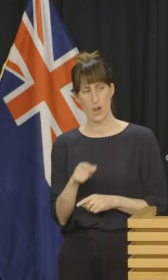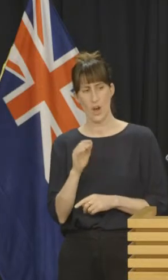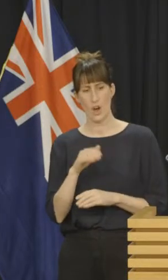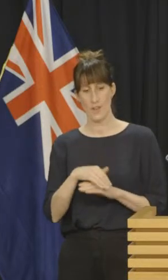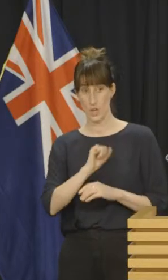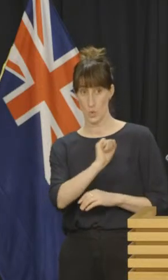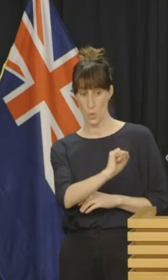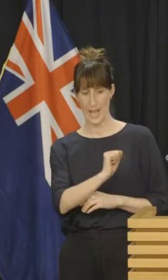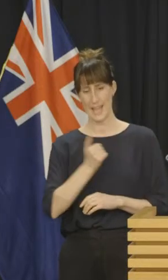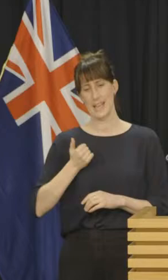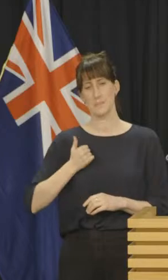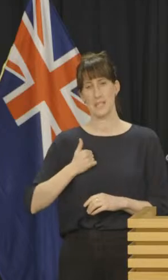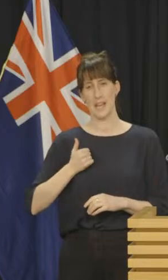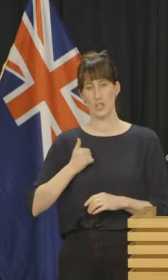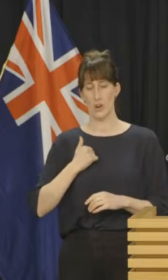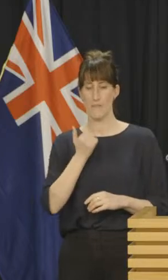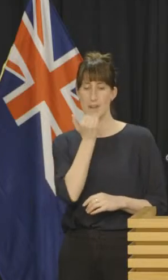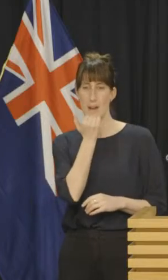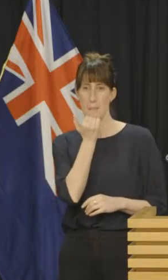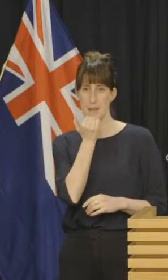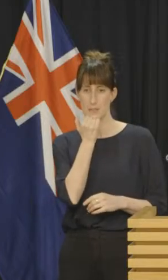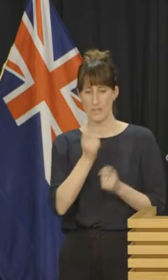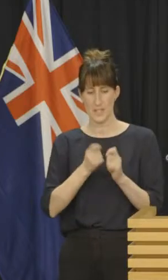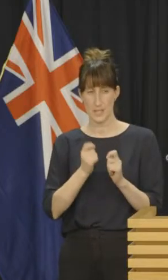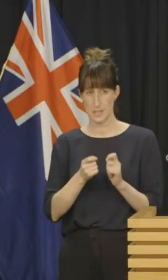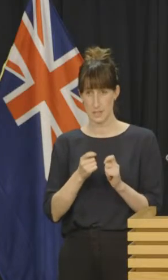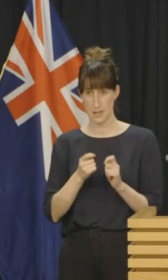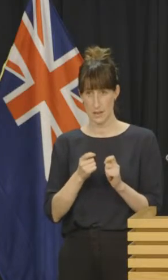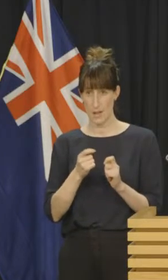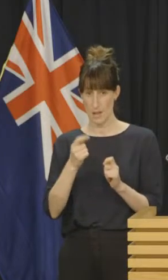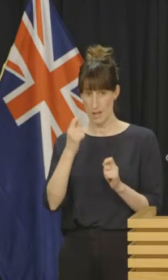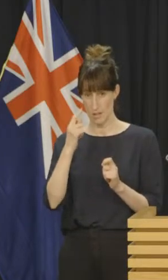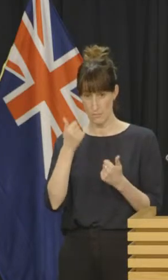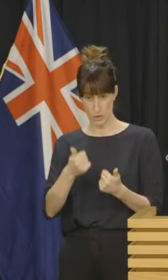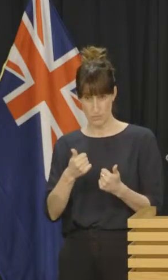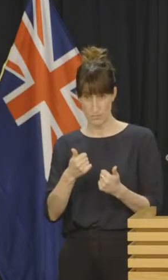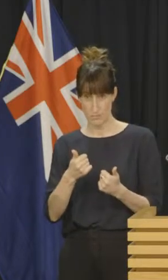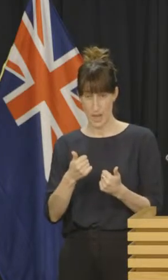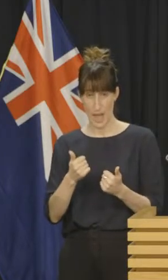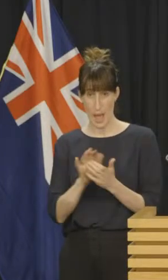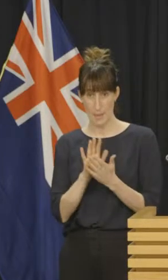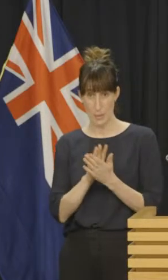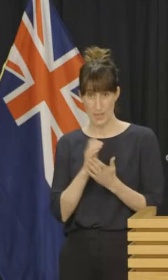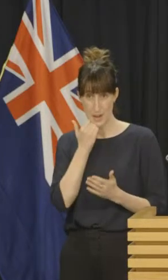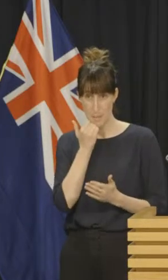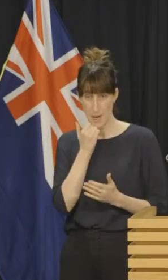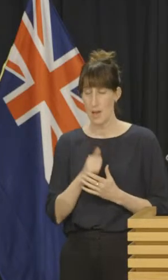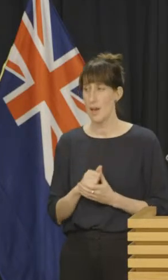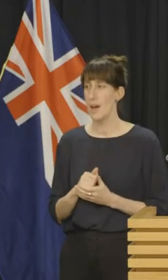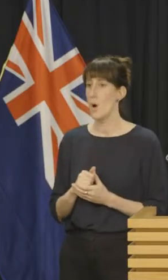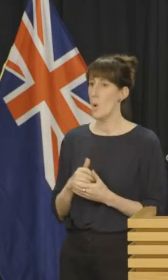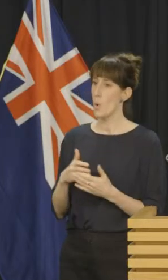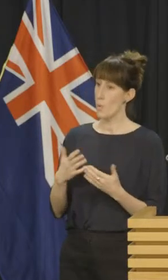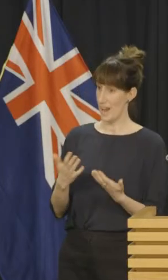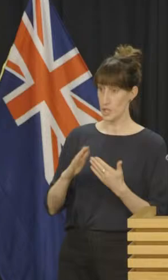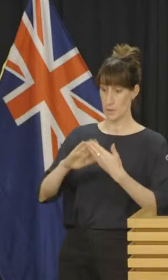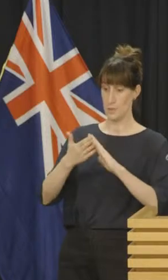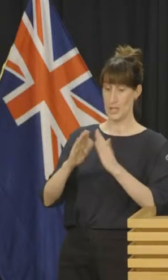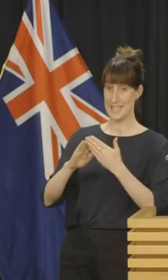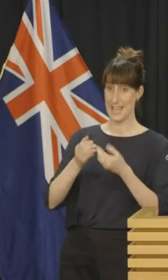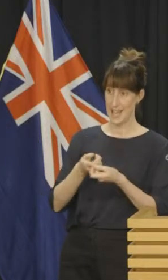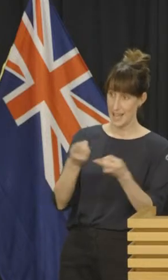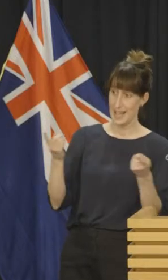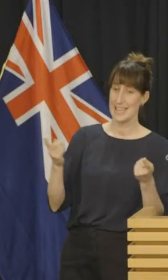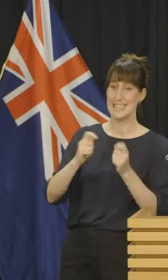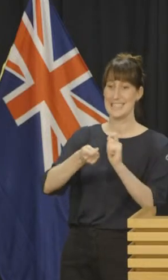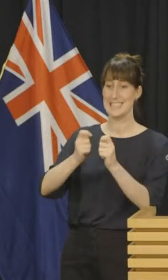the testing level reaching your expectation yet? In terms of community testing, obviously I'm very heartened by what we've seen over the last couple of days, and I'd like to